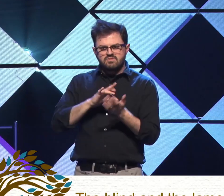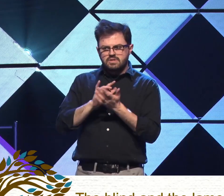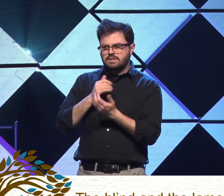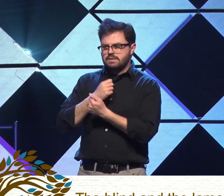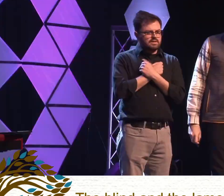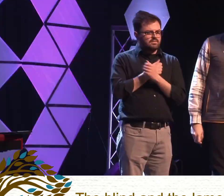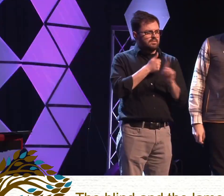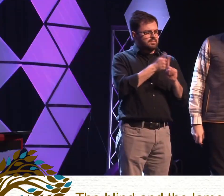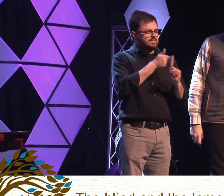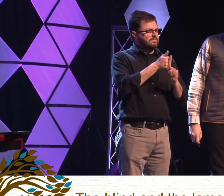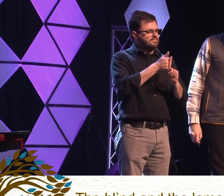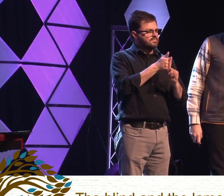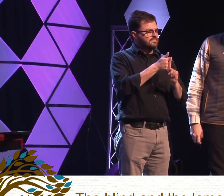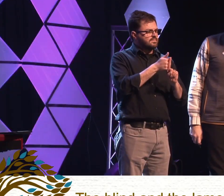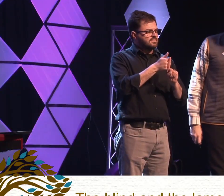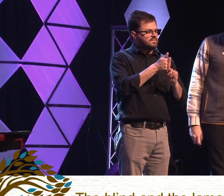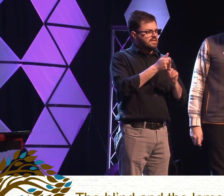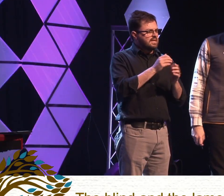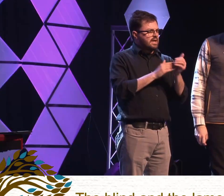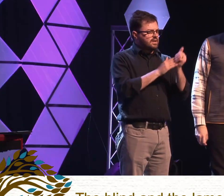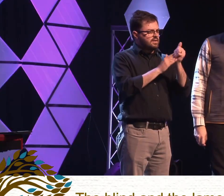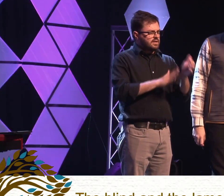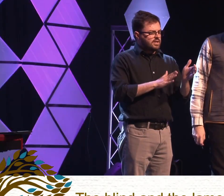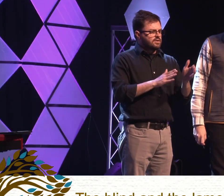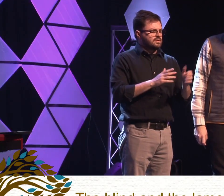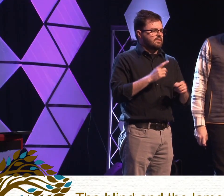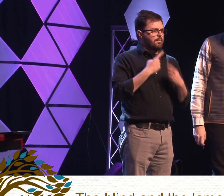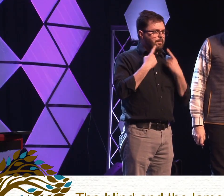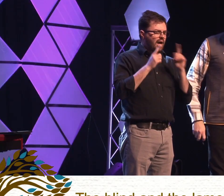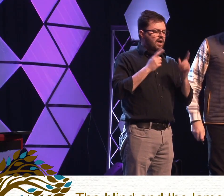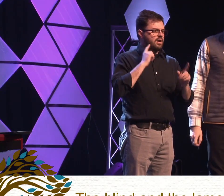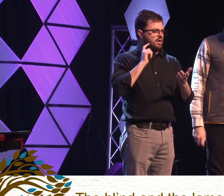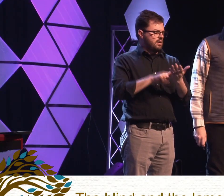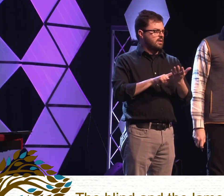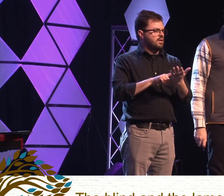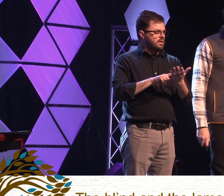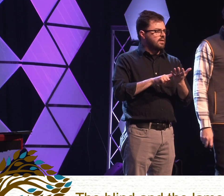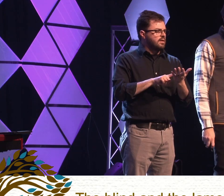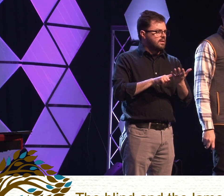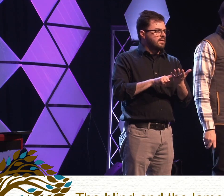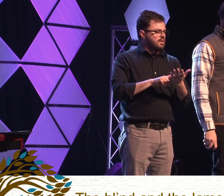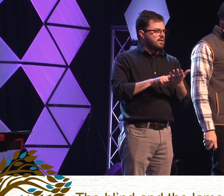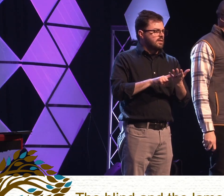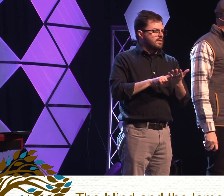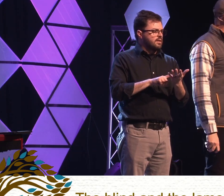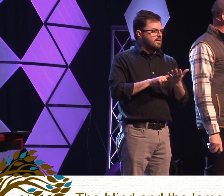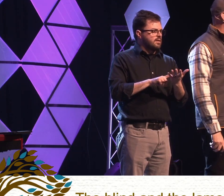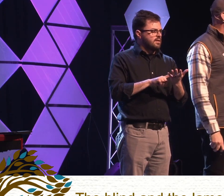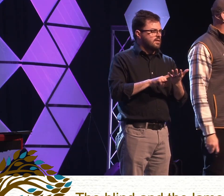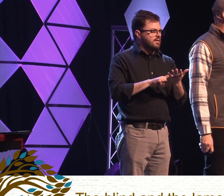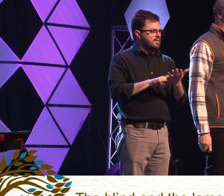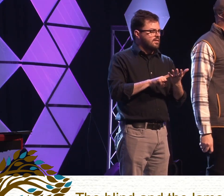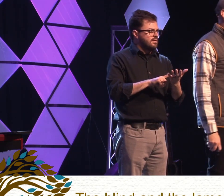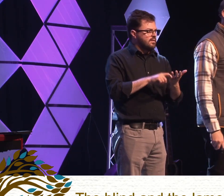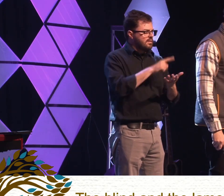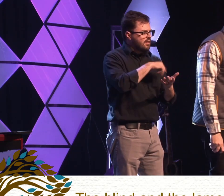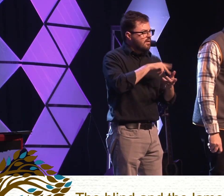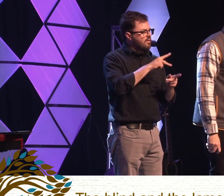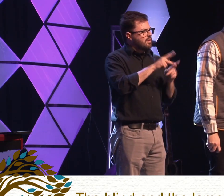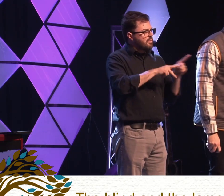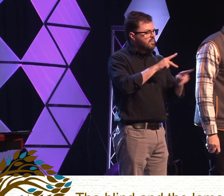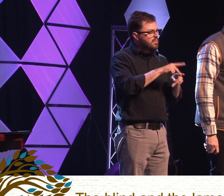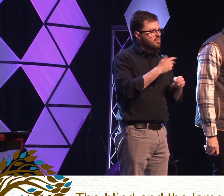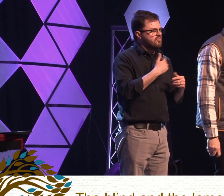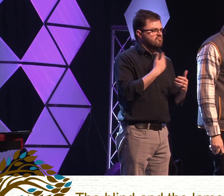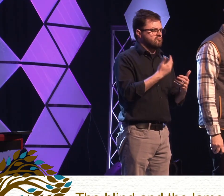And that caught the eye of the leaders. That caught the eye of those who lived a life built on injustice, not